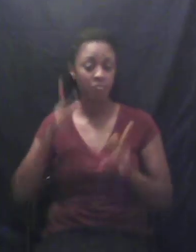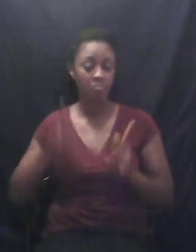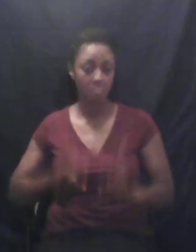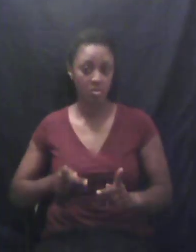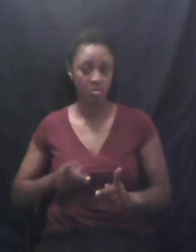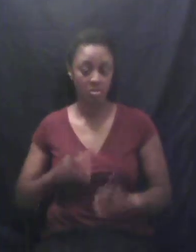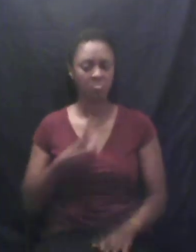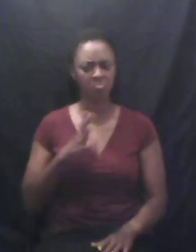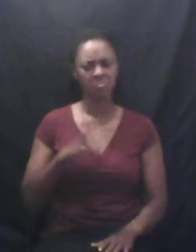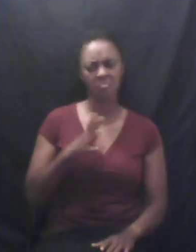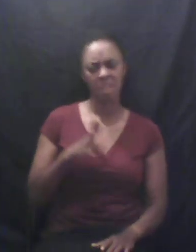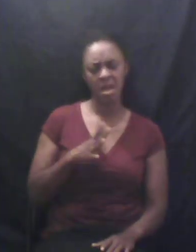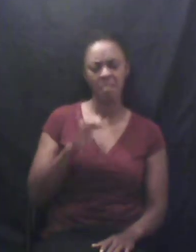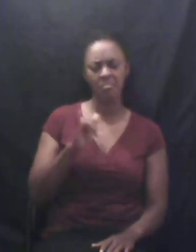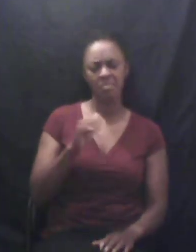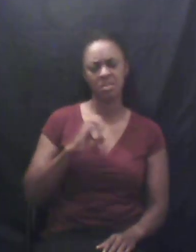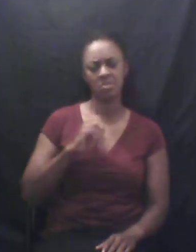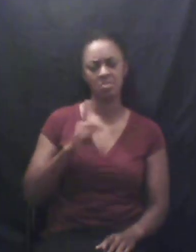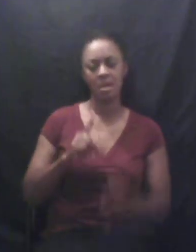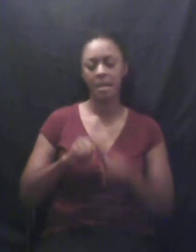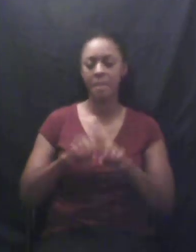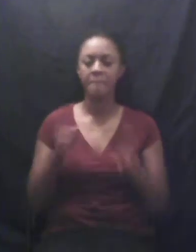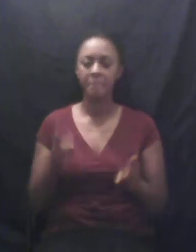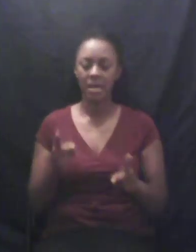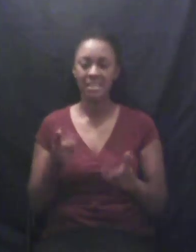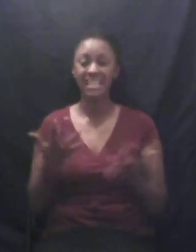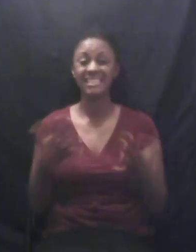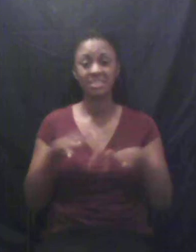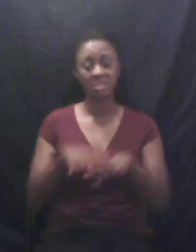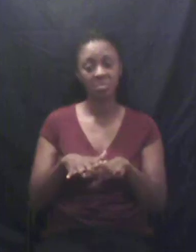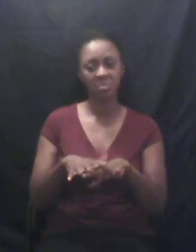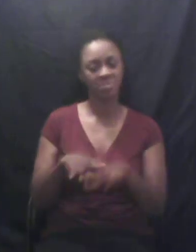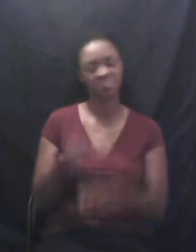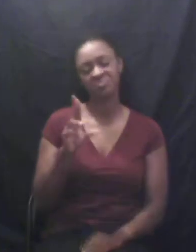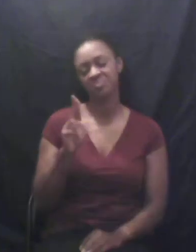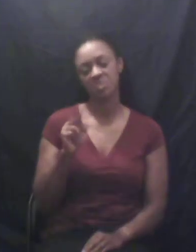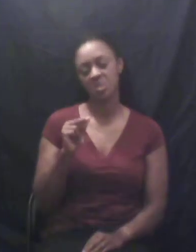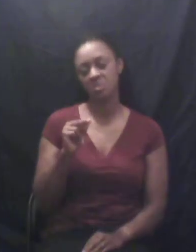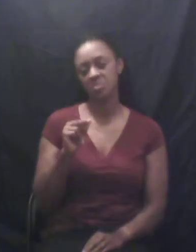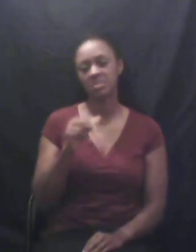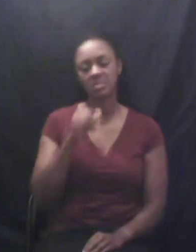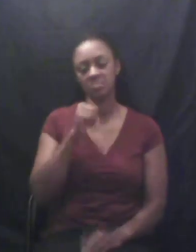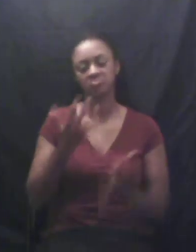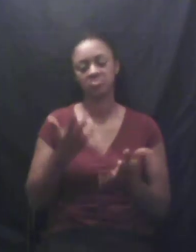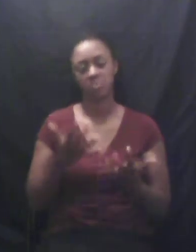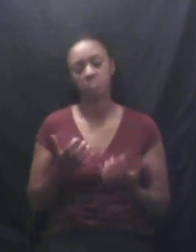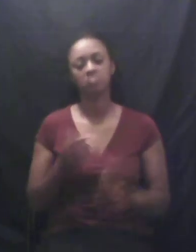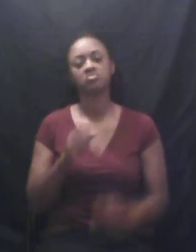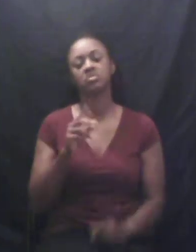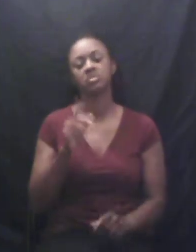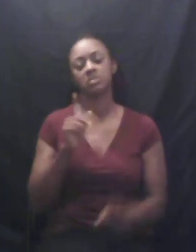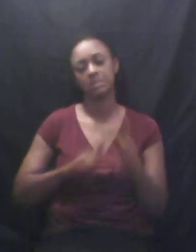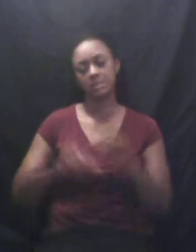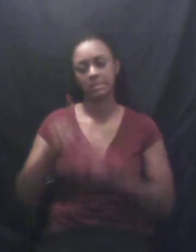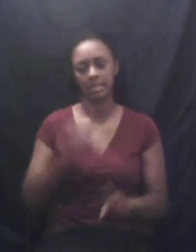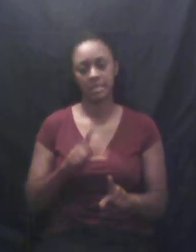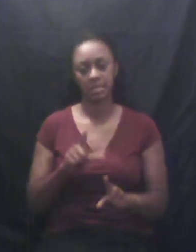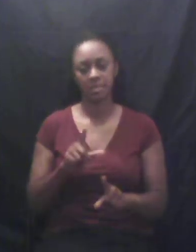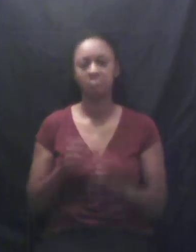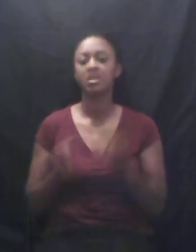you are not using signs. You may use a gesture. Again, you may print in the air